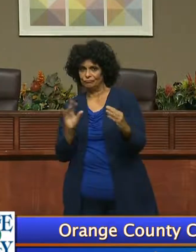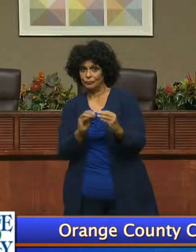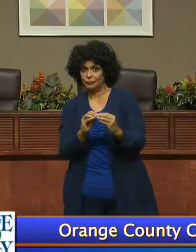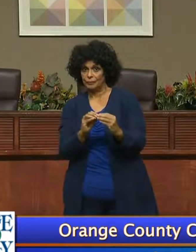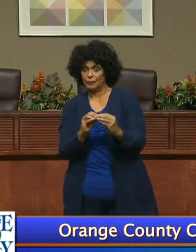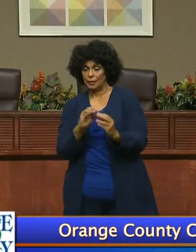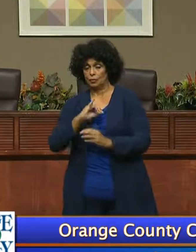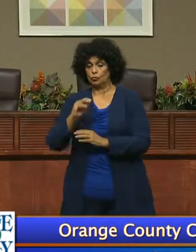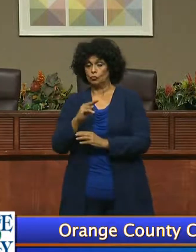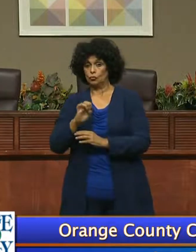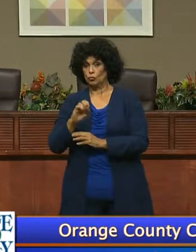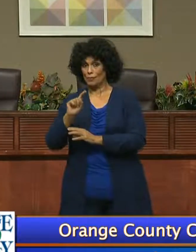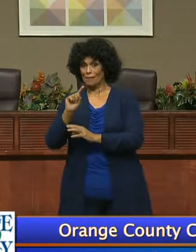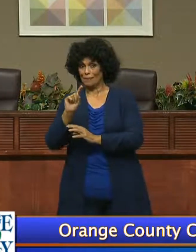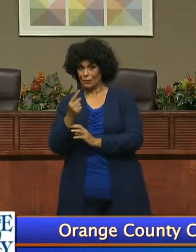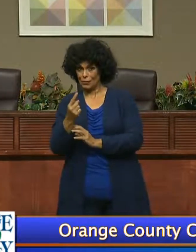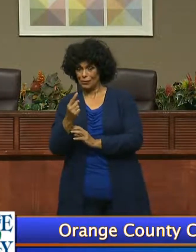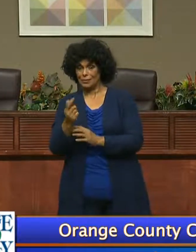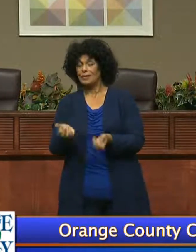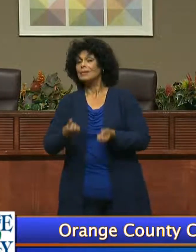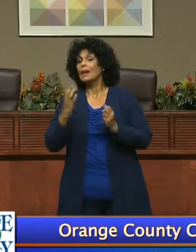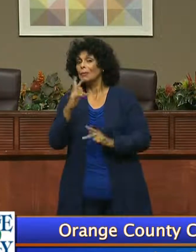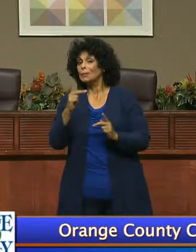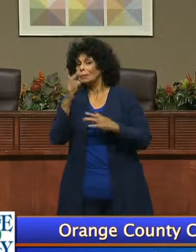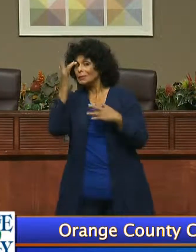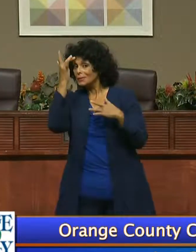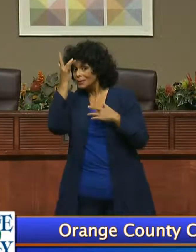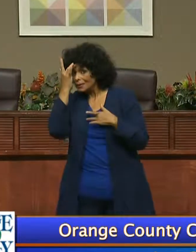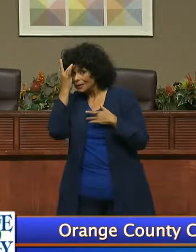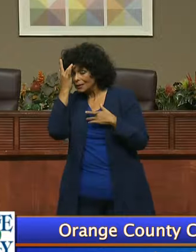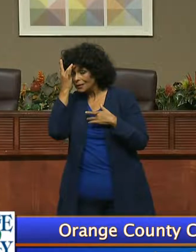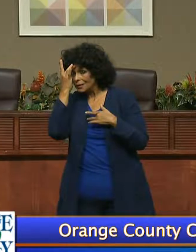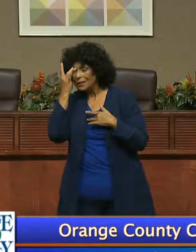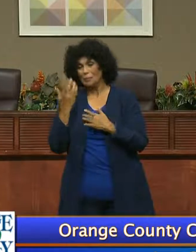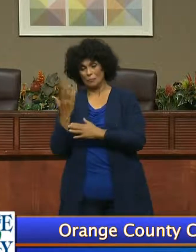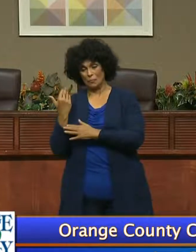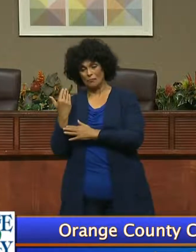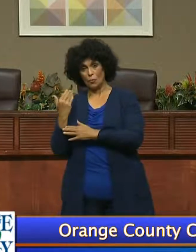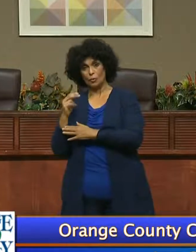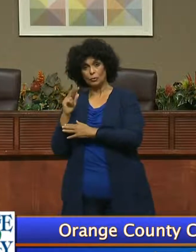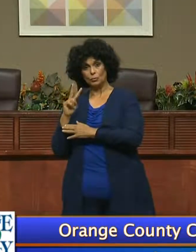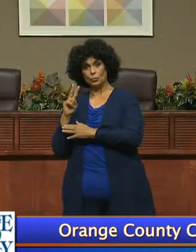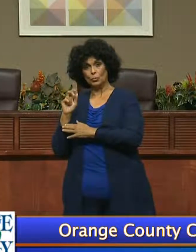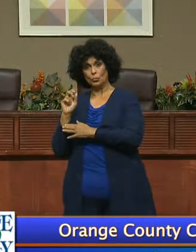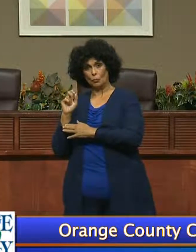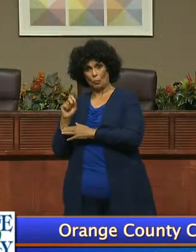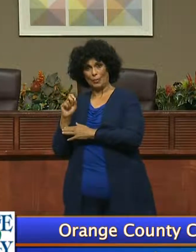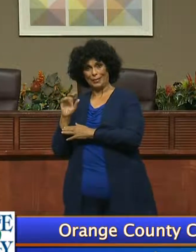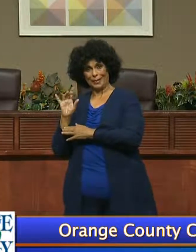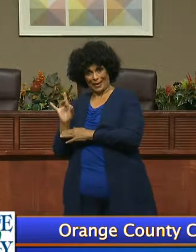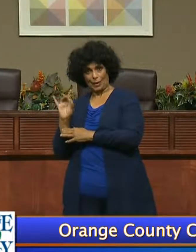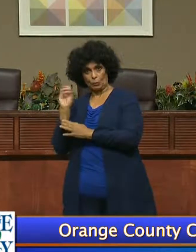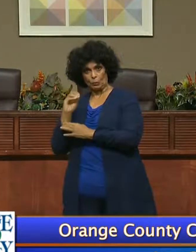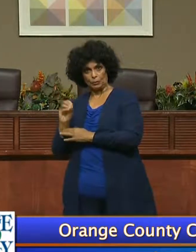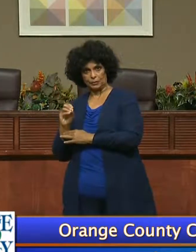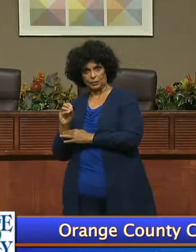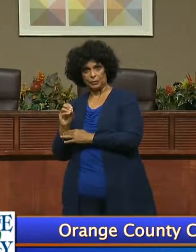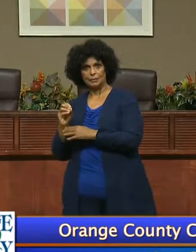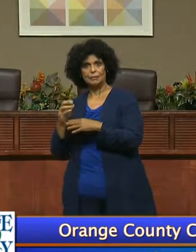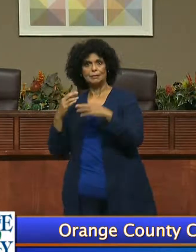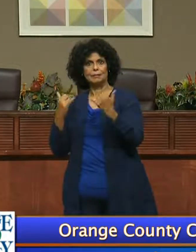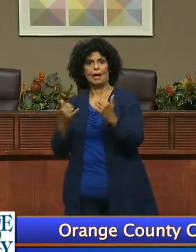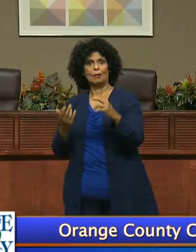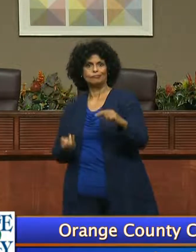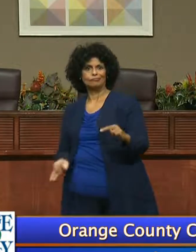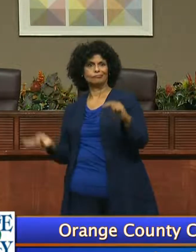the 1st, our positivity rate over time was 2.8%. So it too nearly doubled